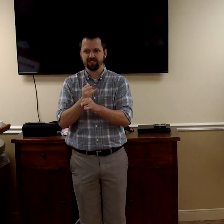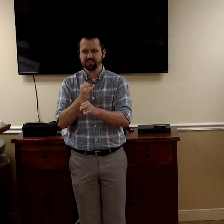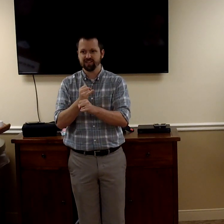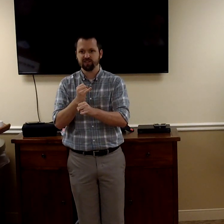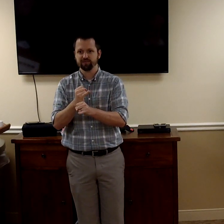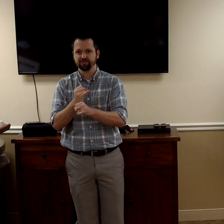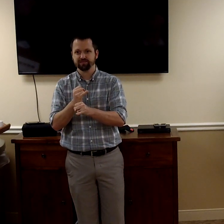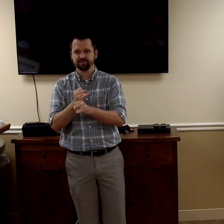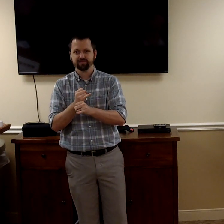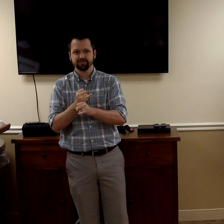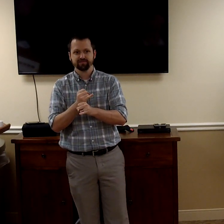So,